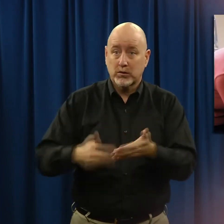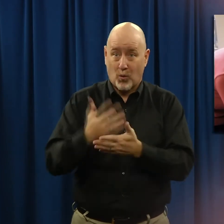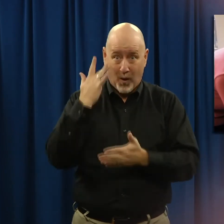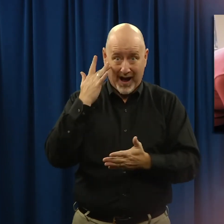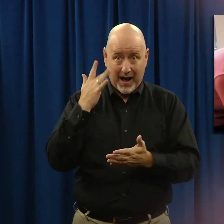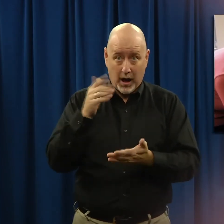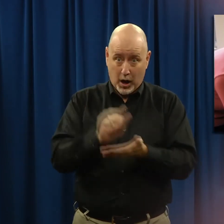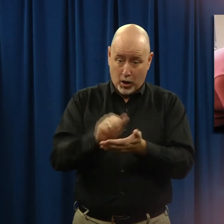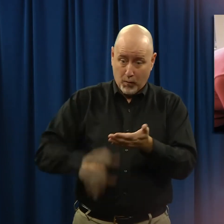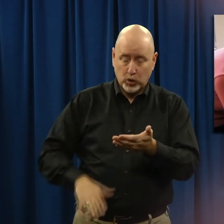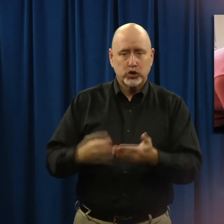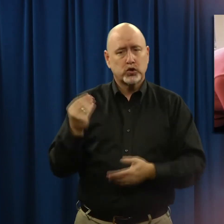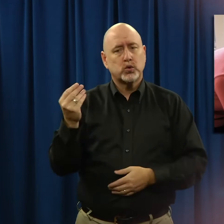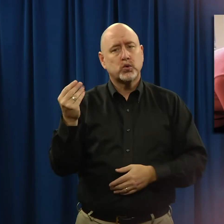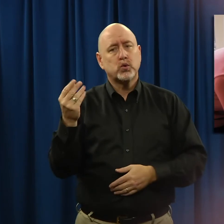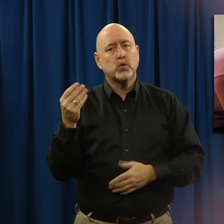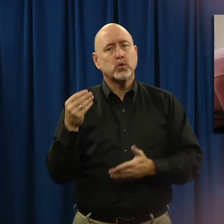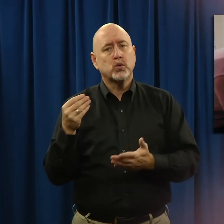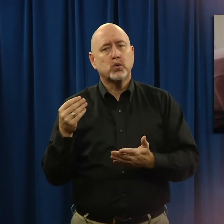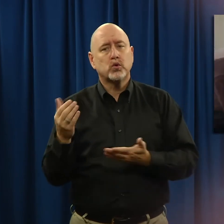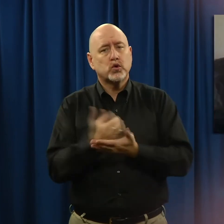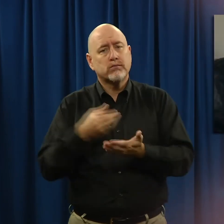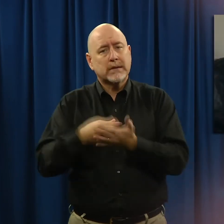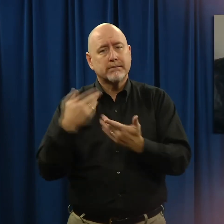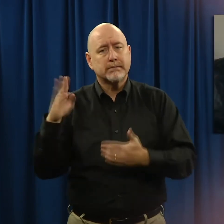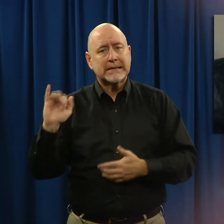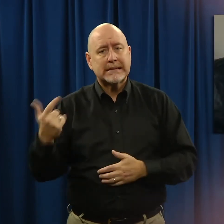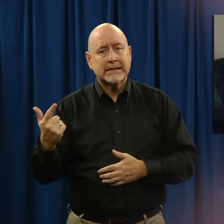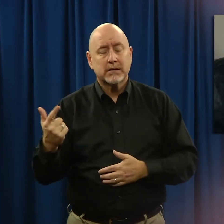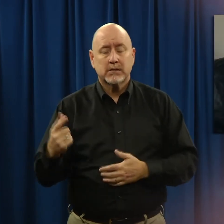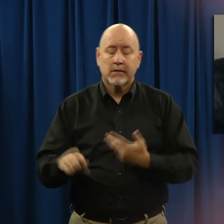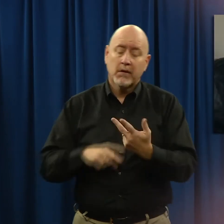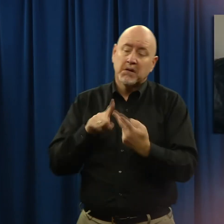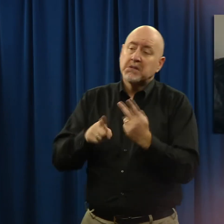are very lucrative. Sometimes, in other